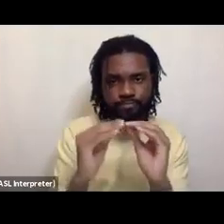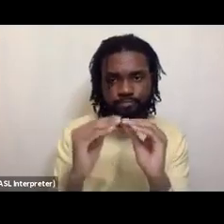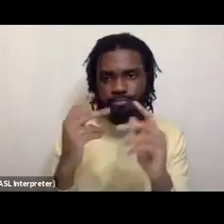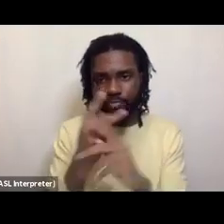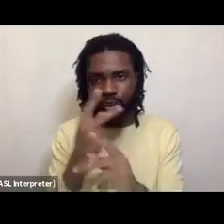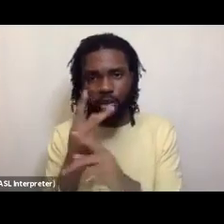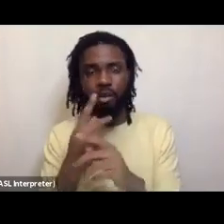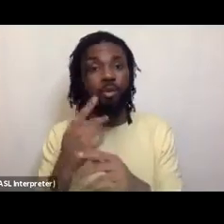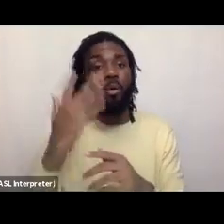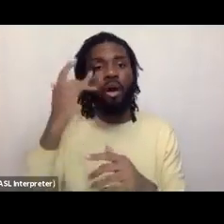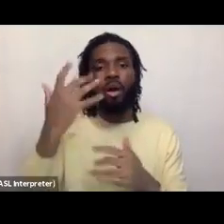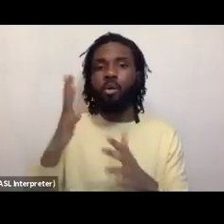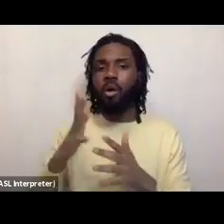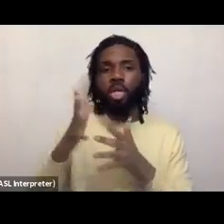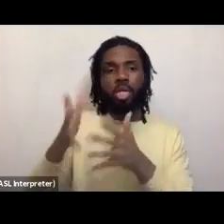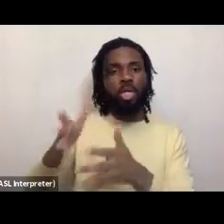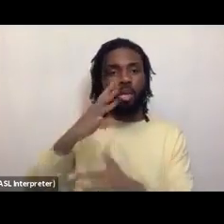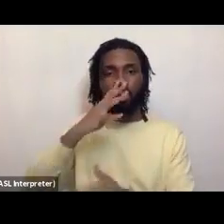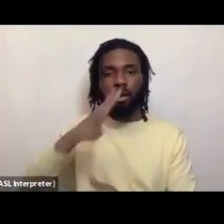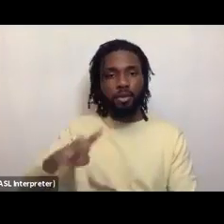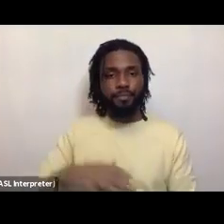leaving folks behind.